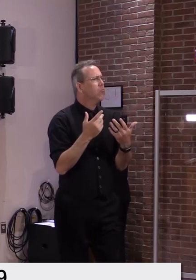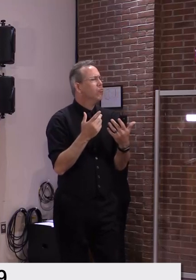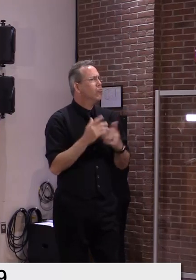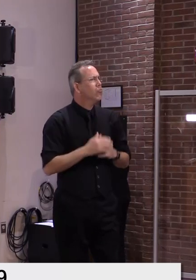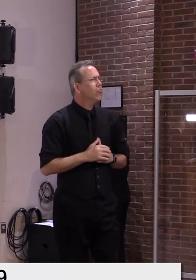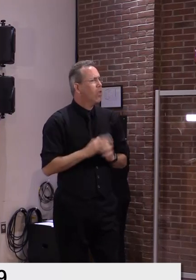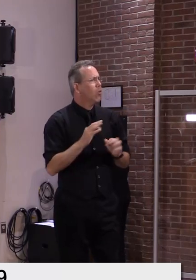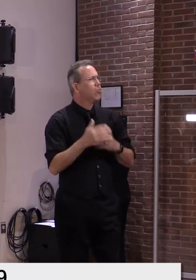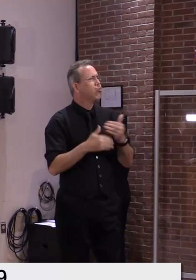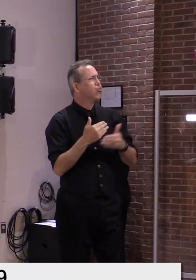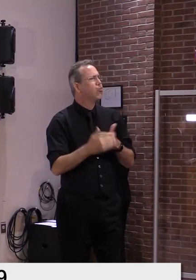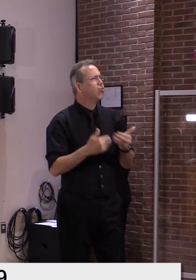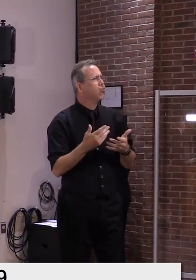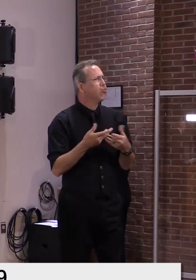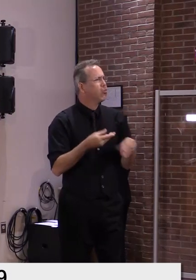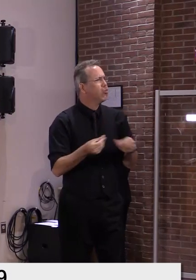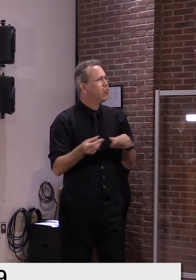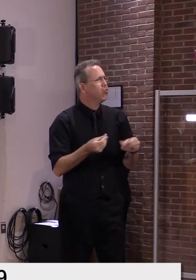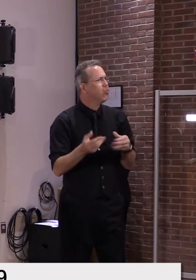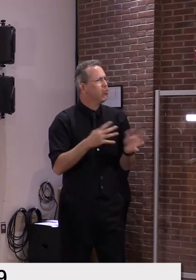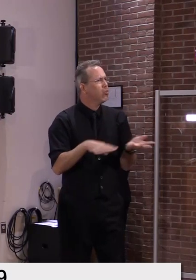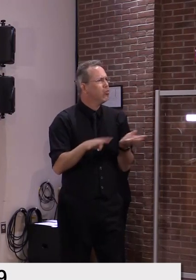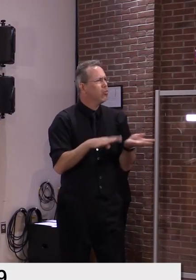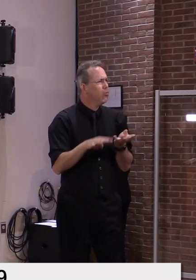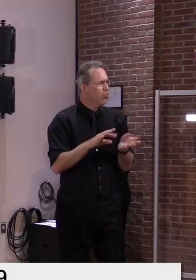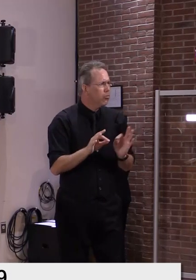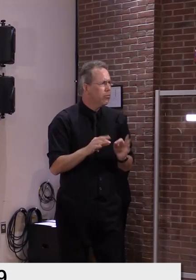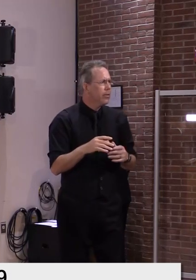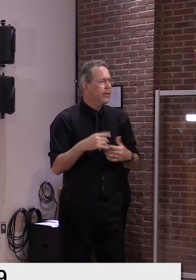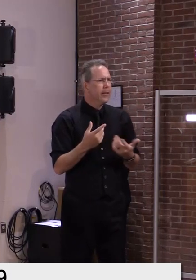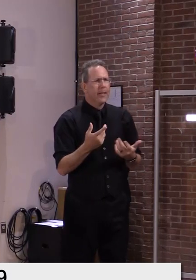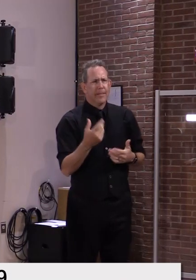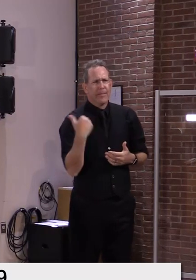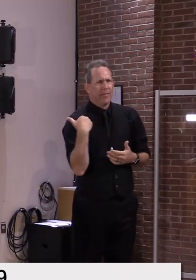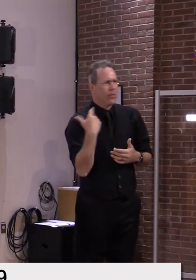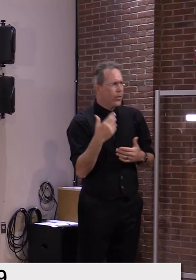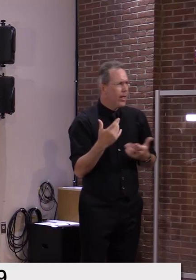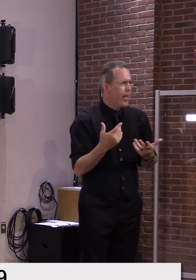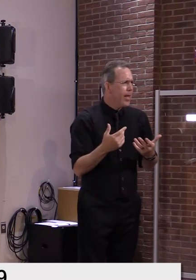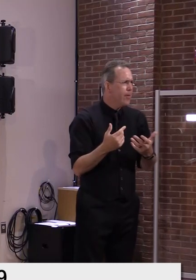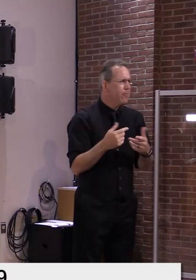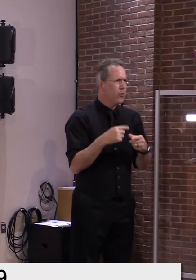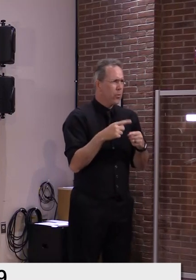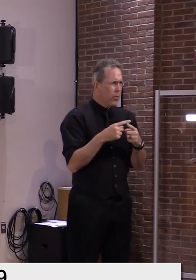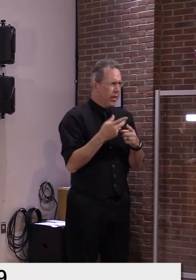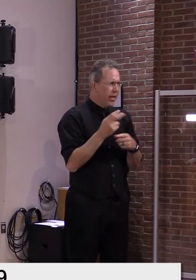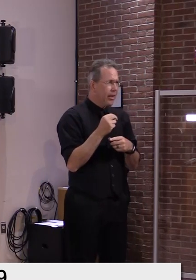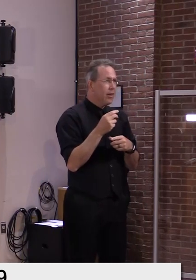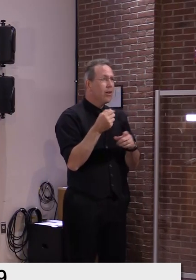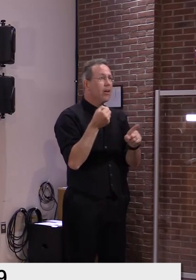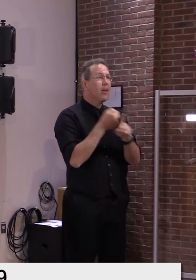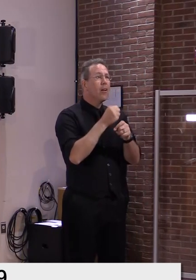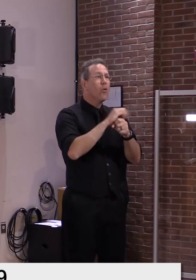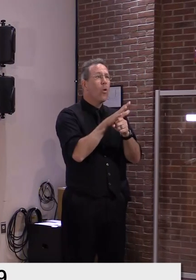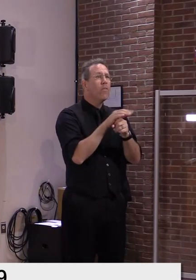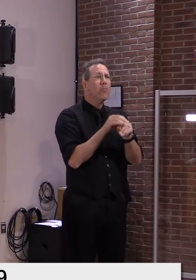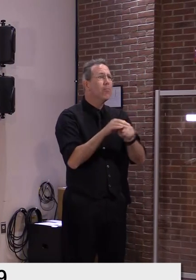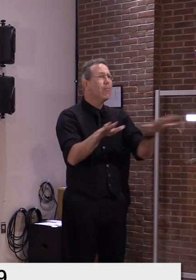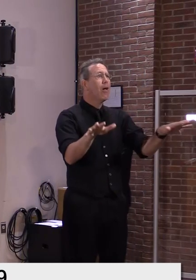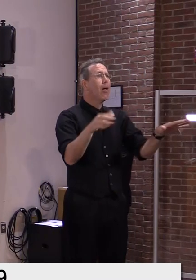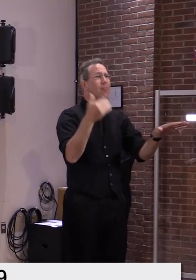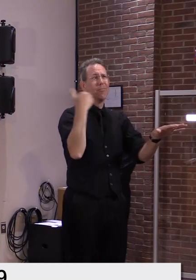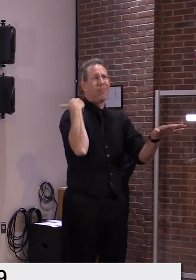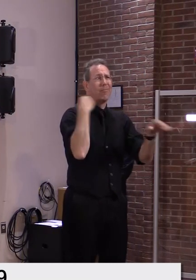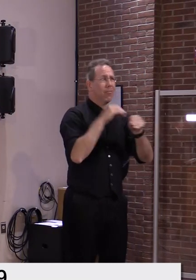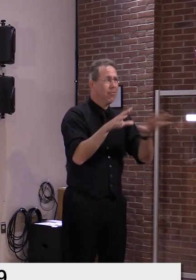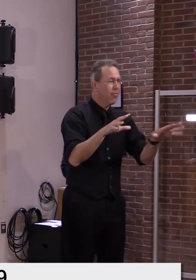early claimants who came in during the height of the pandemic, and we classified those claimants,